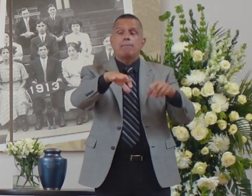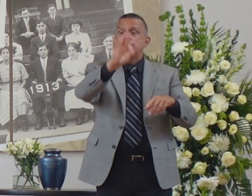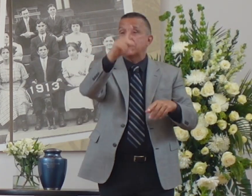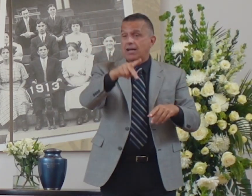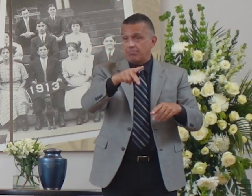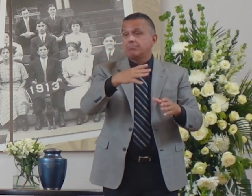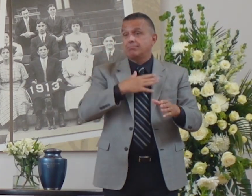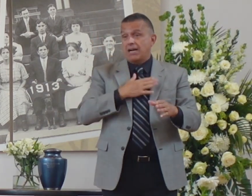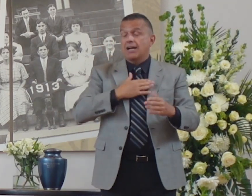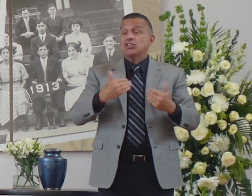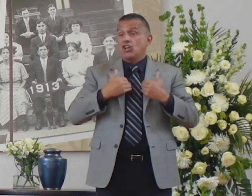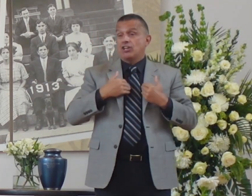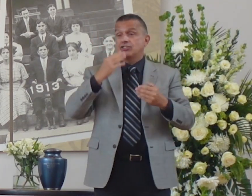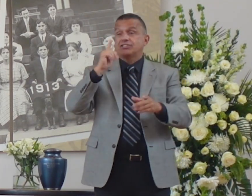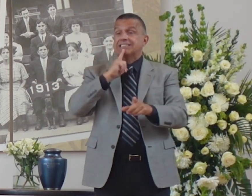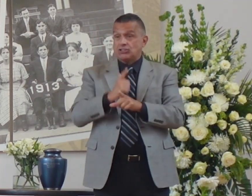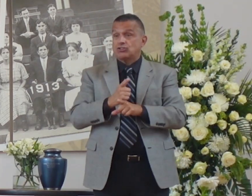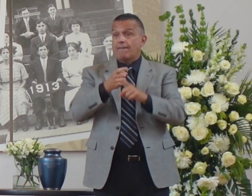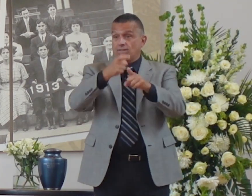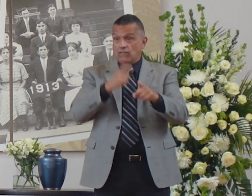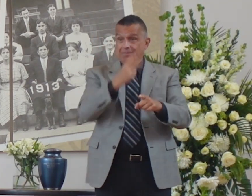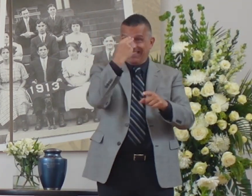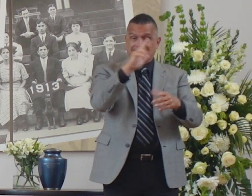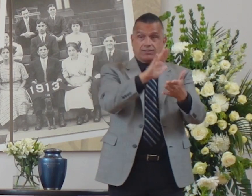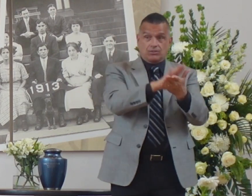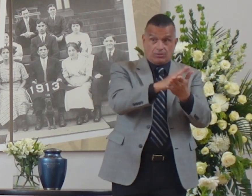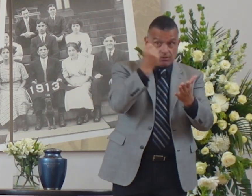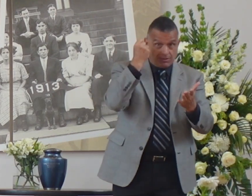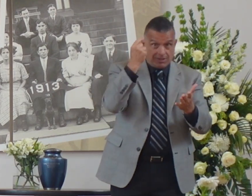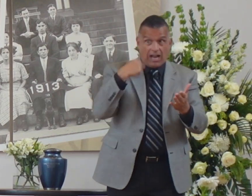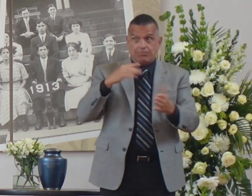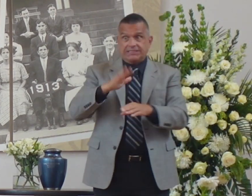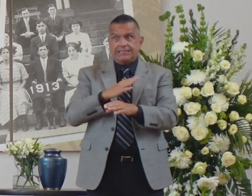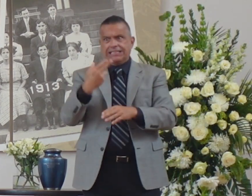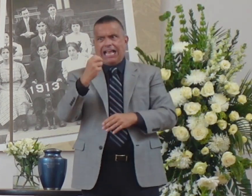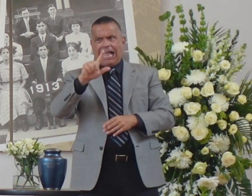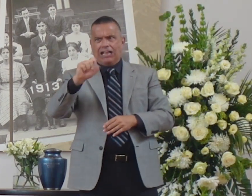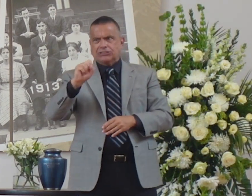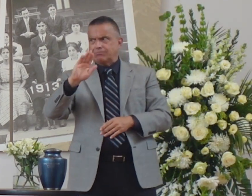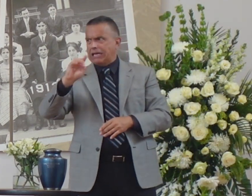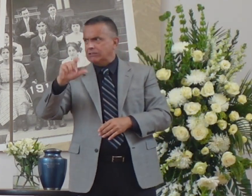Up, it was a gag.